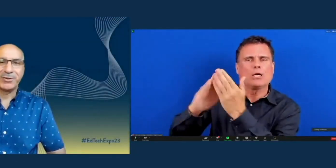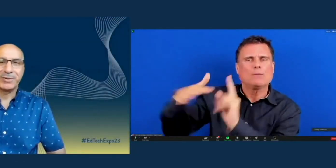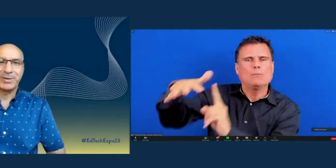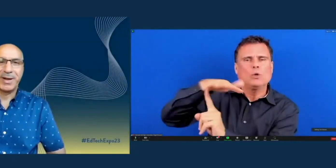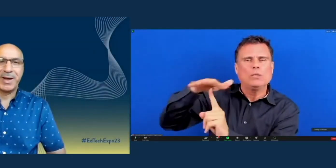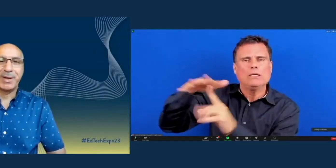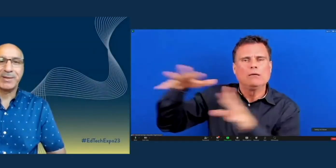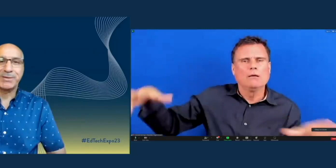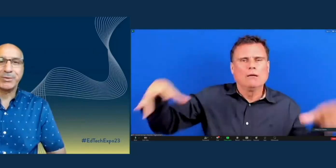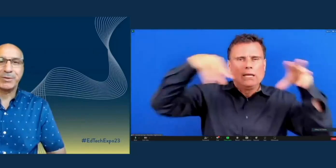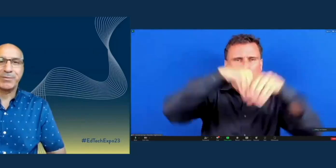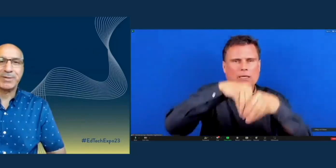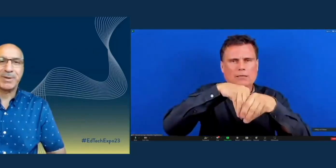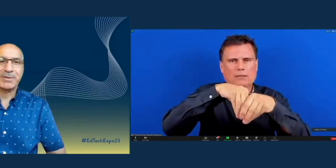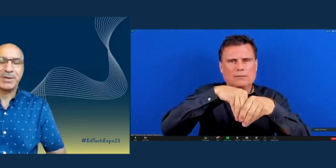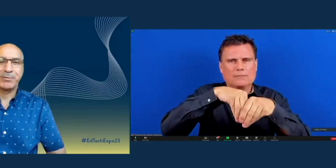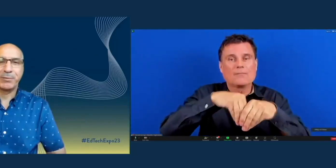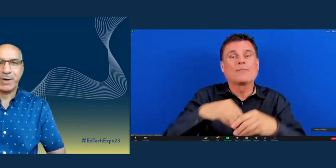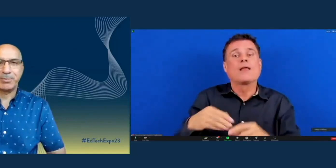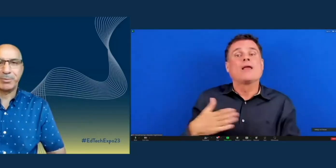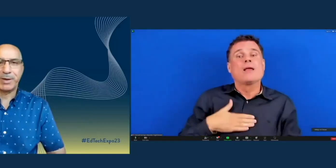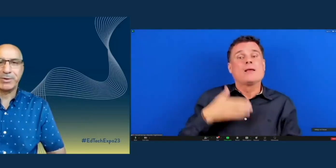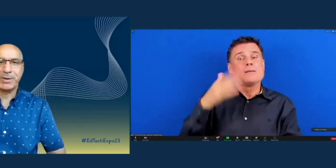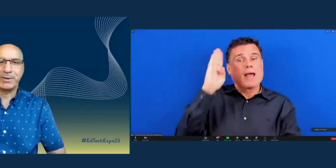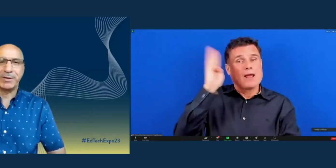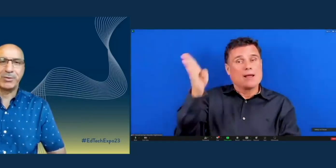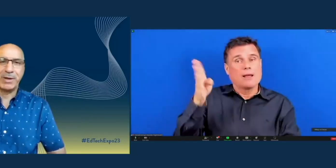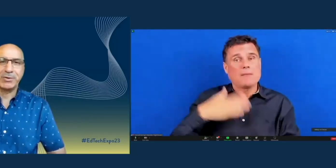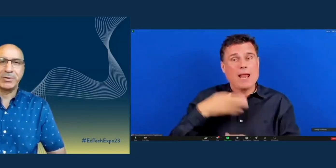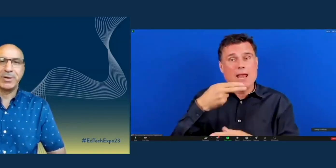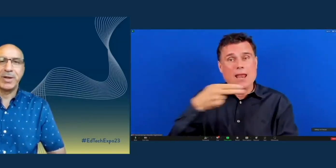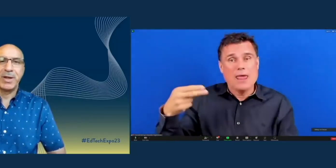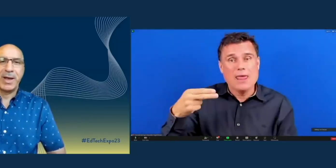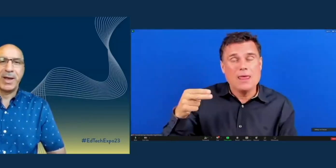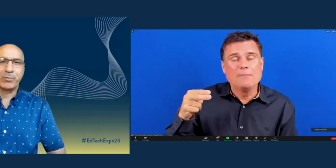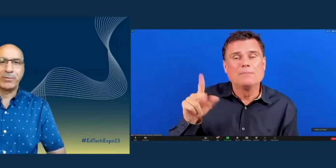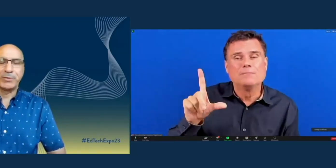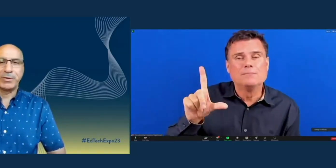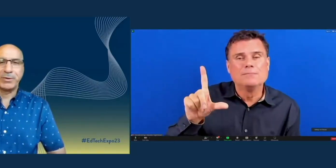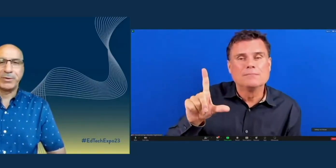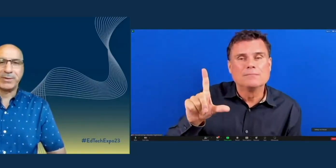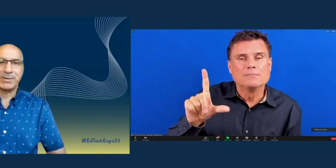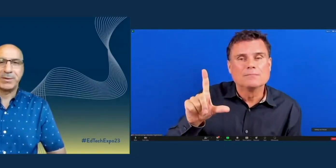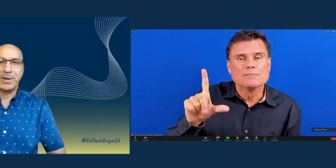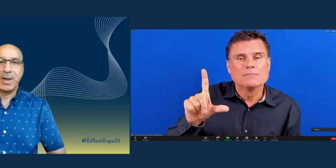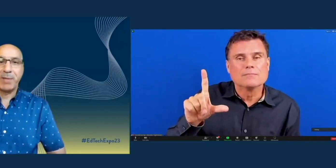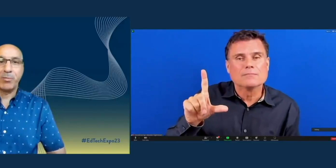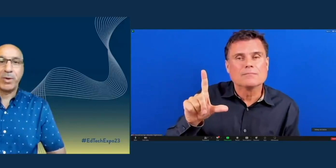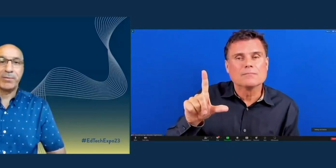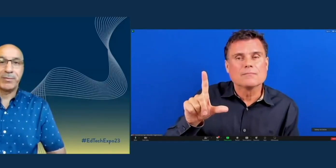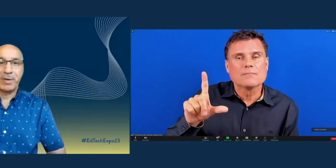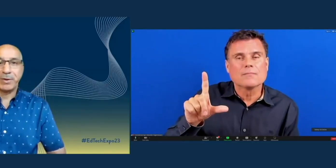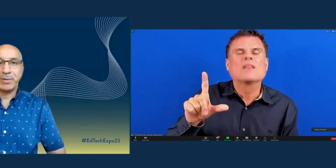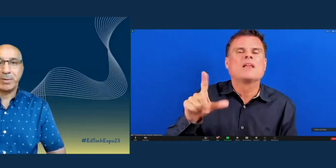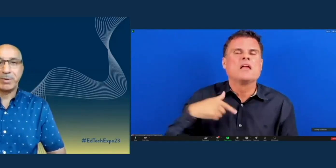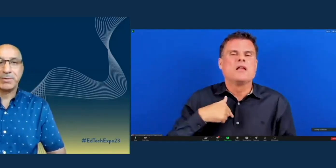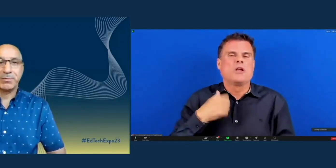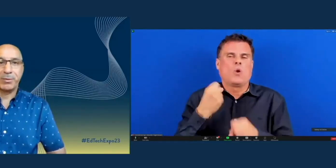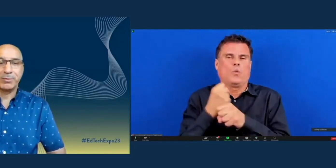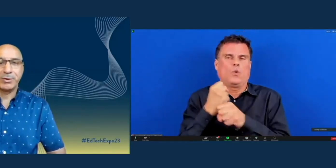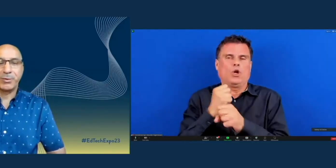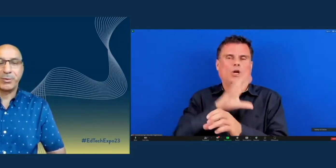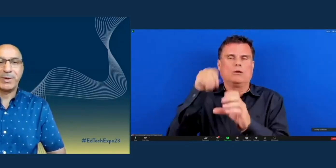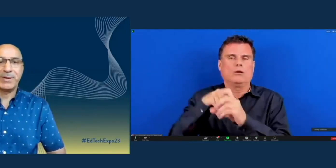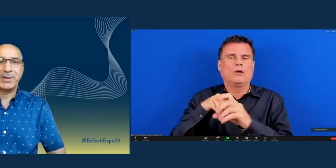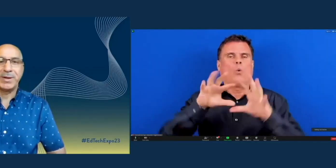Hosh. I'm the Associate Vice President for Child Protection and Education at World Vision US. I'm one of the founding members of